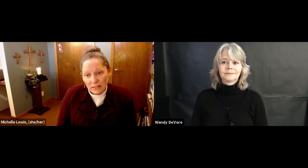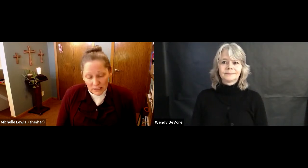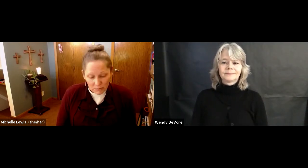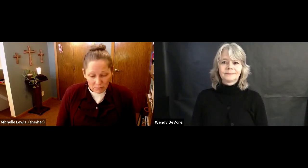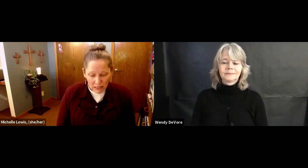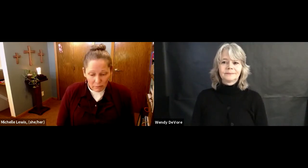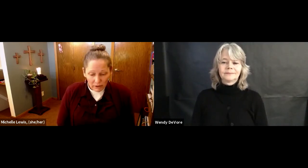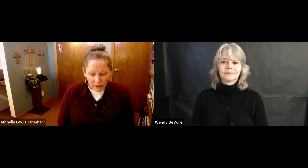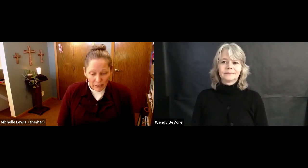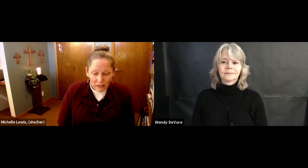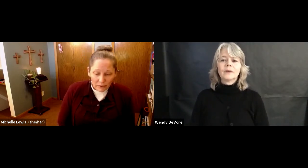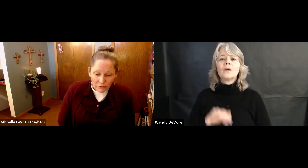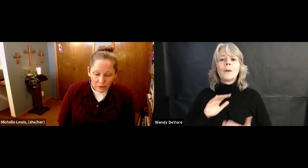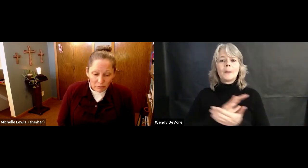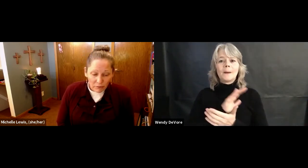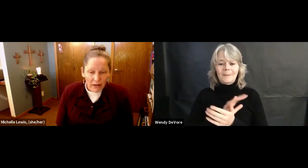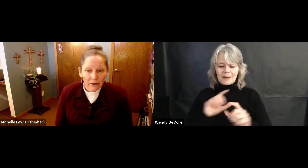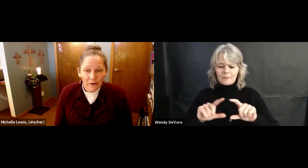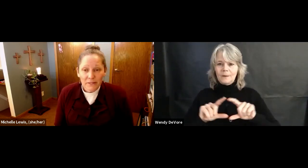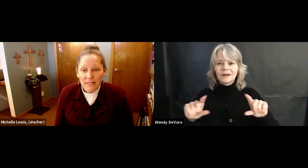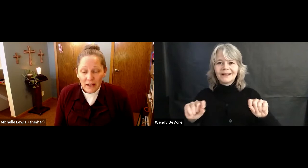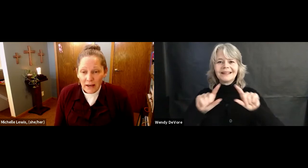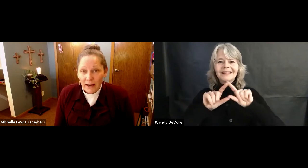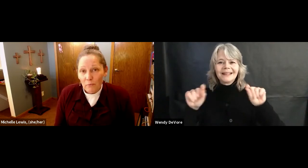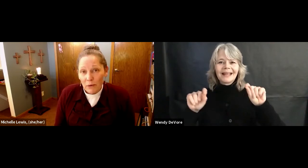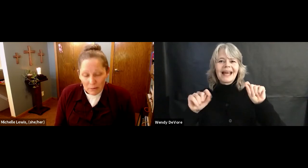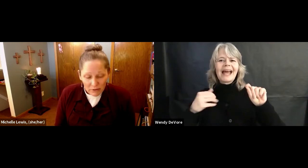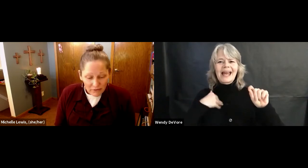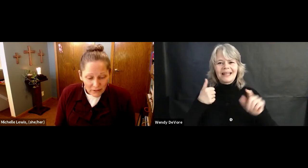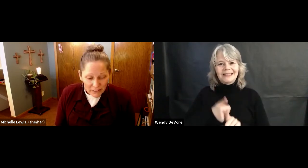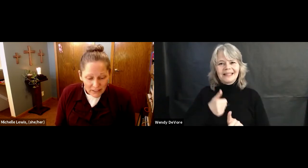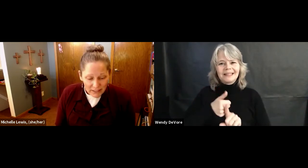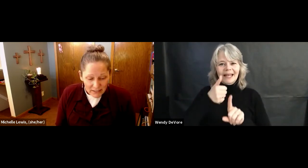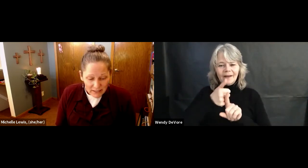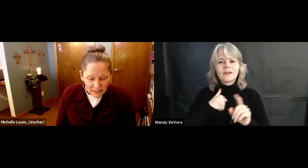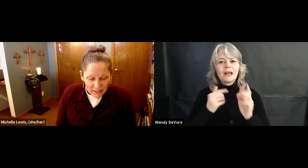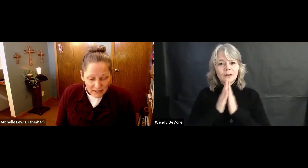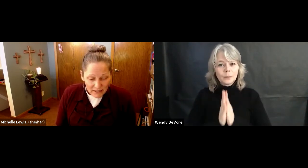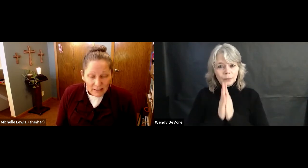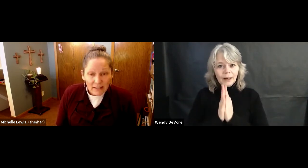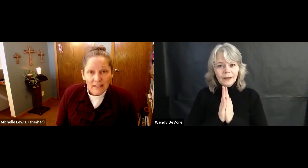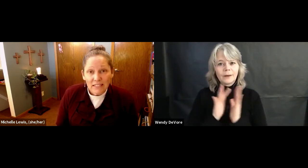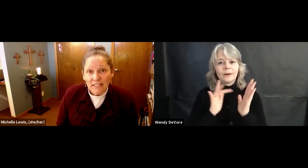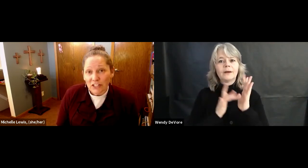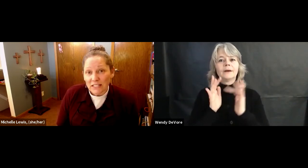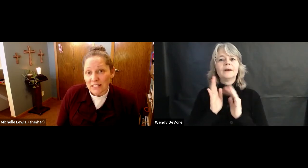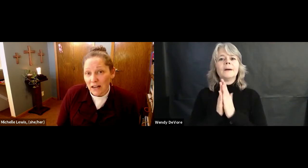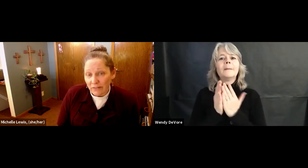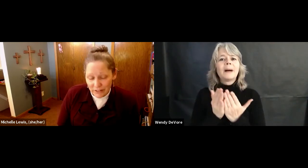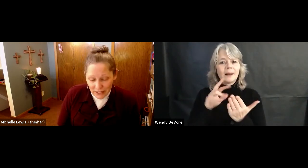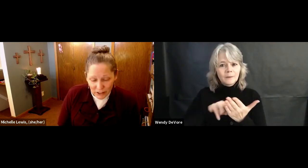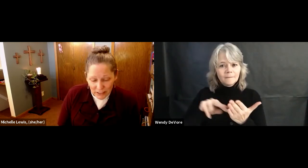The slips of paper include prayers and Bible verses. They